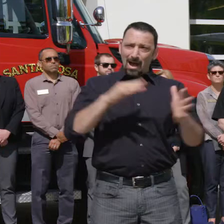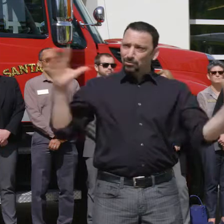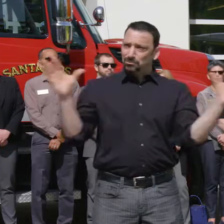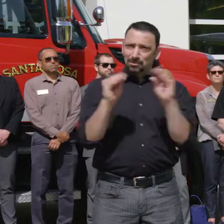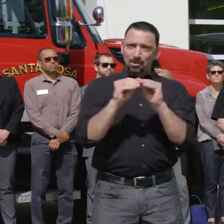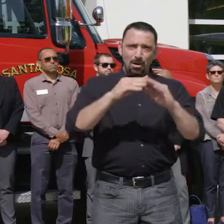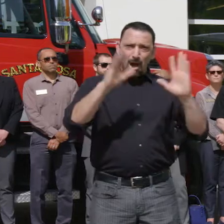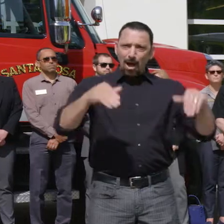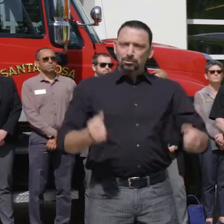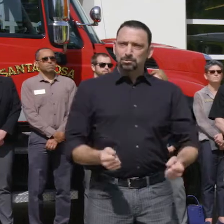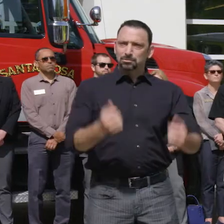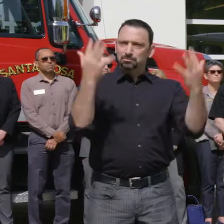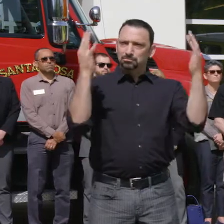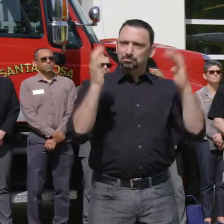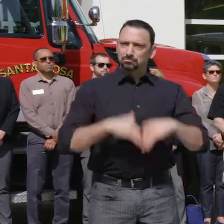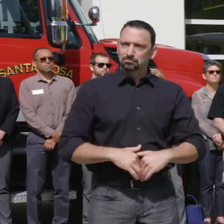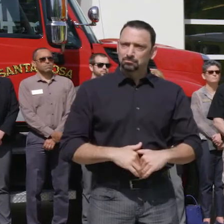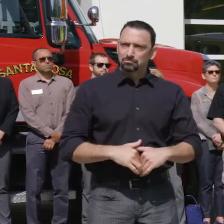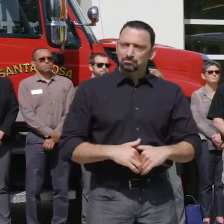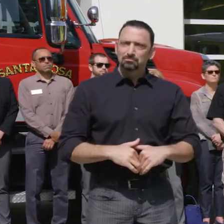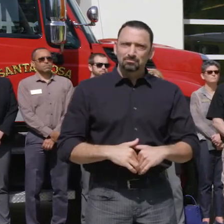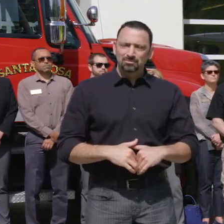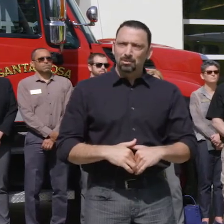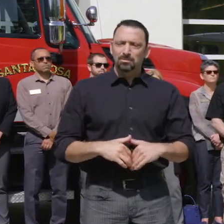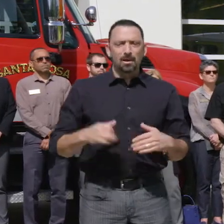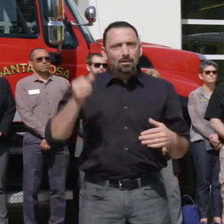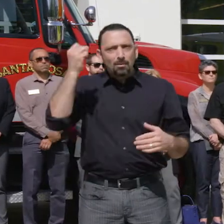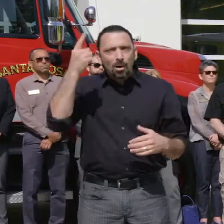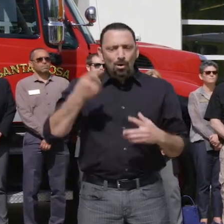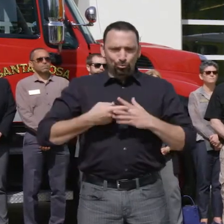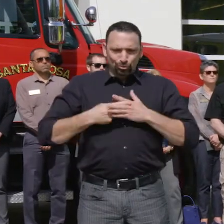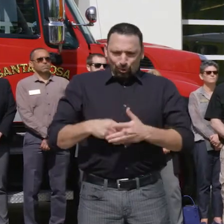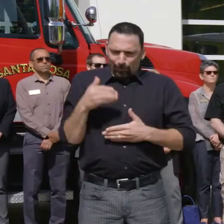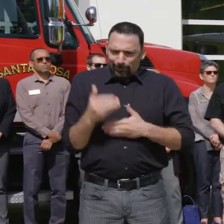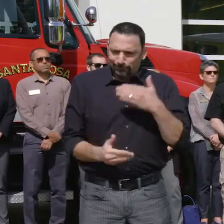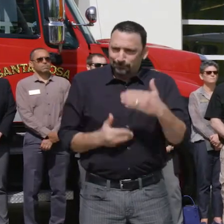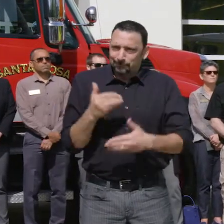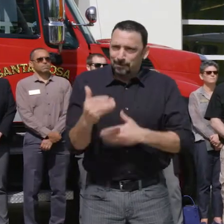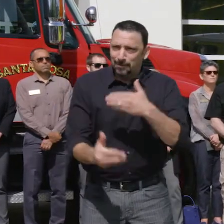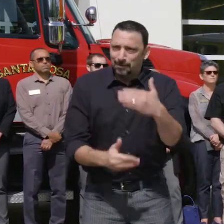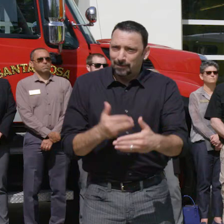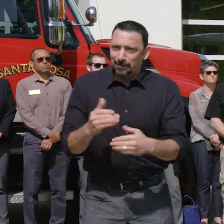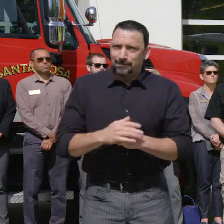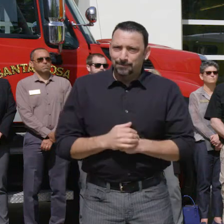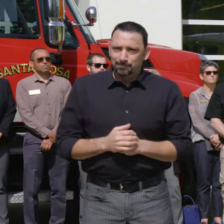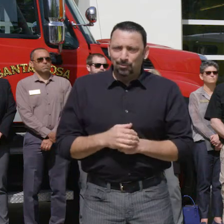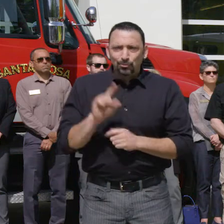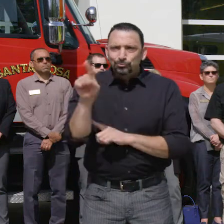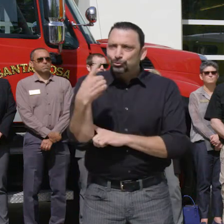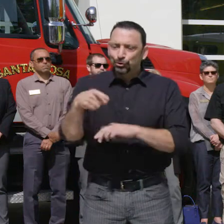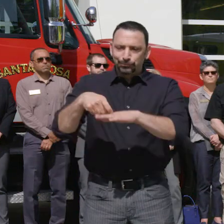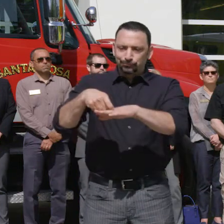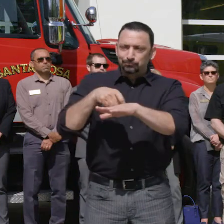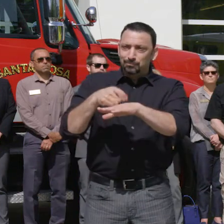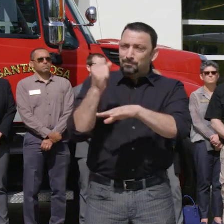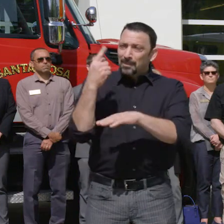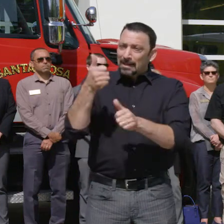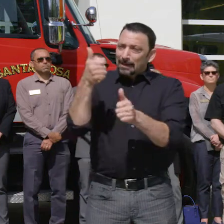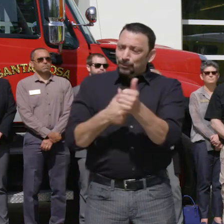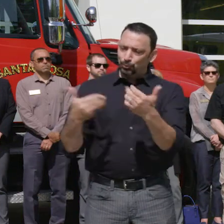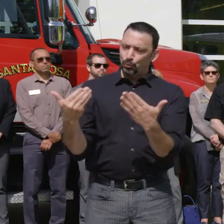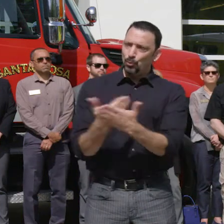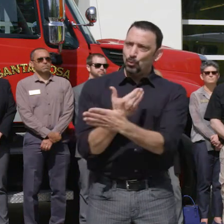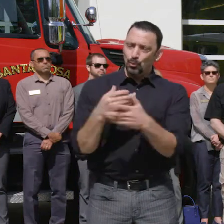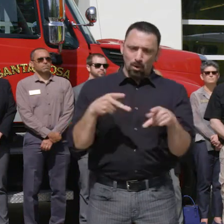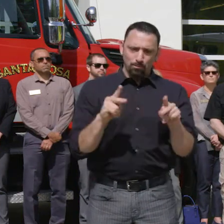Rosa. So we're in the beginning, but we are solidly in the beginning of recovery. And each new permit